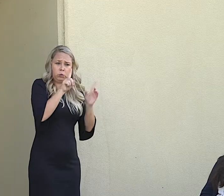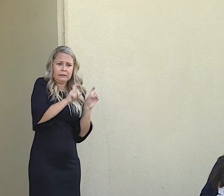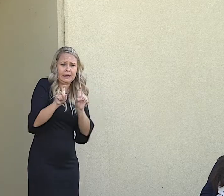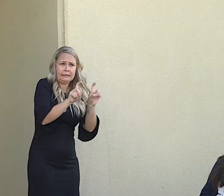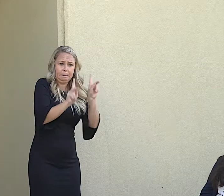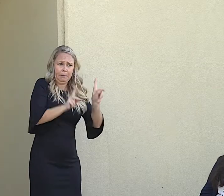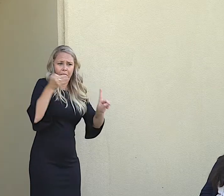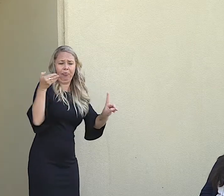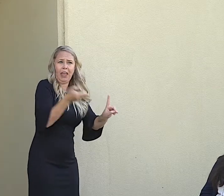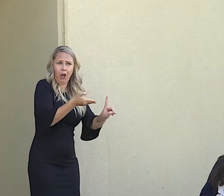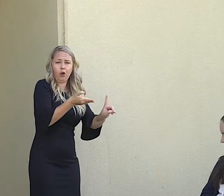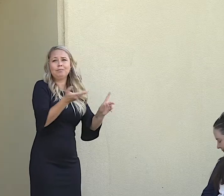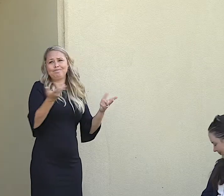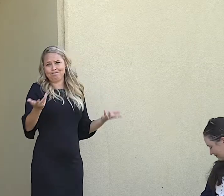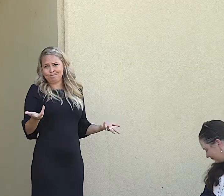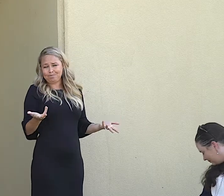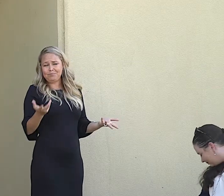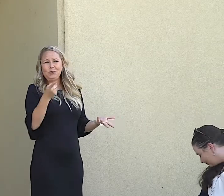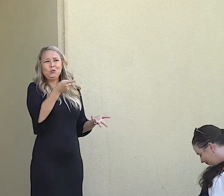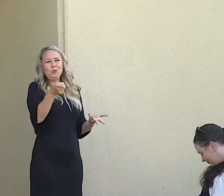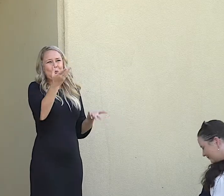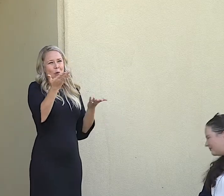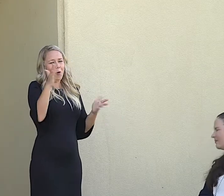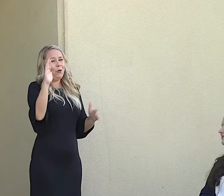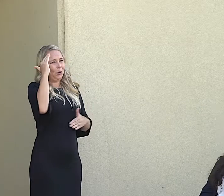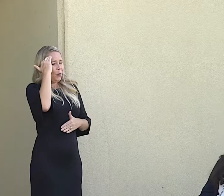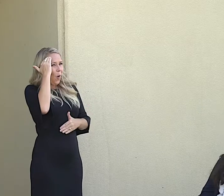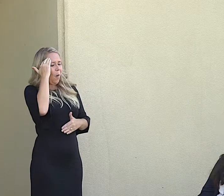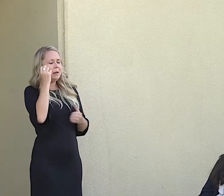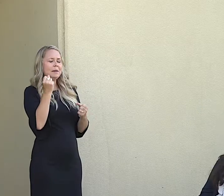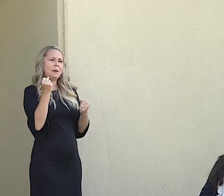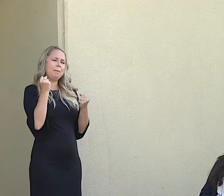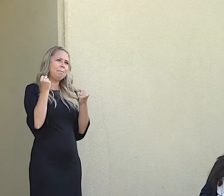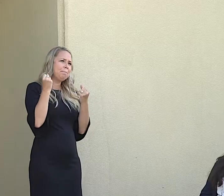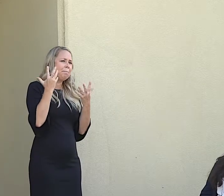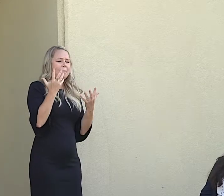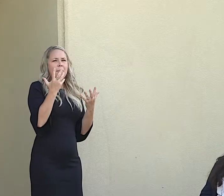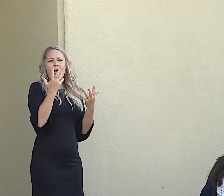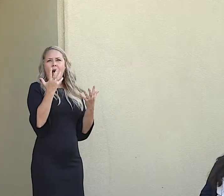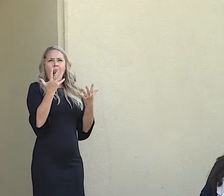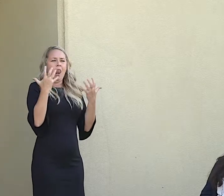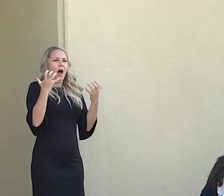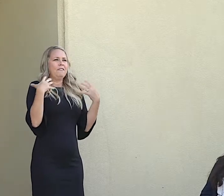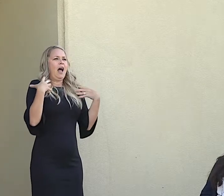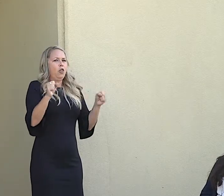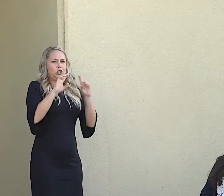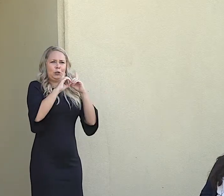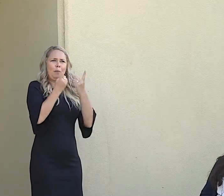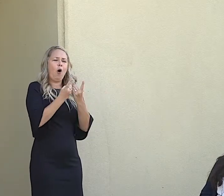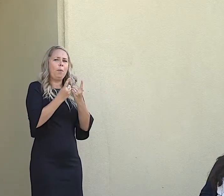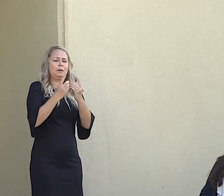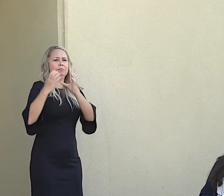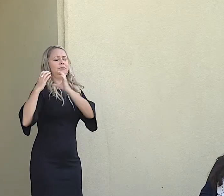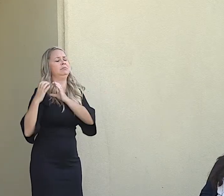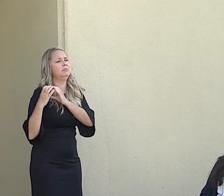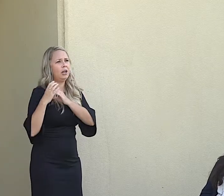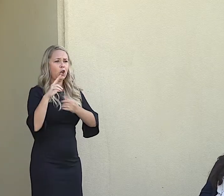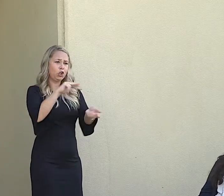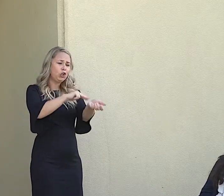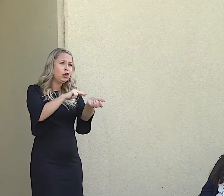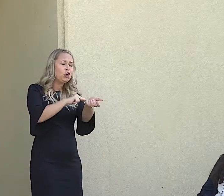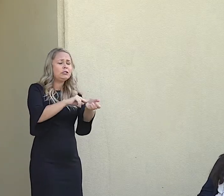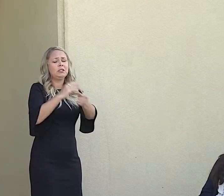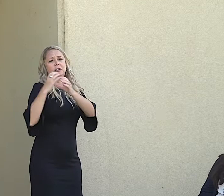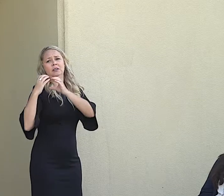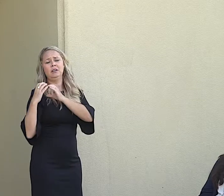sites. As you can imagine, though, there is a major constraint on our health department, on the nursing community,